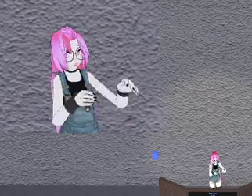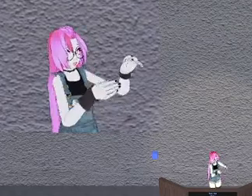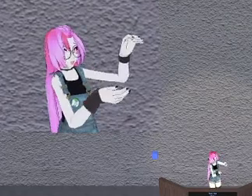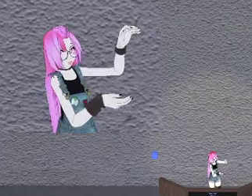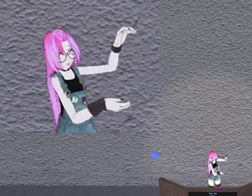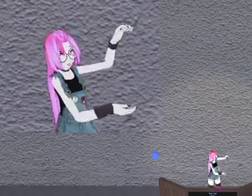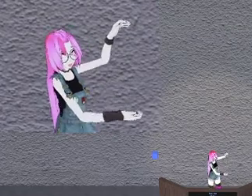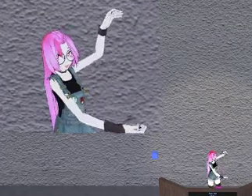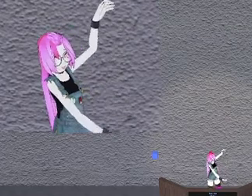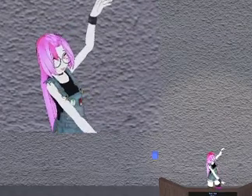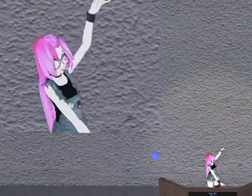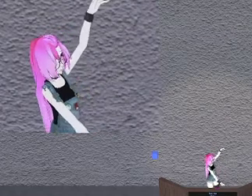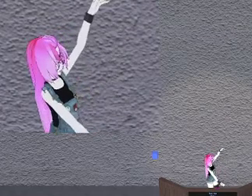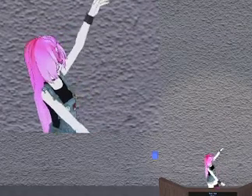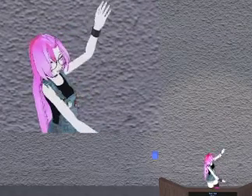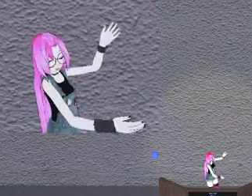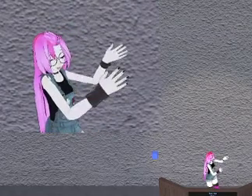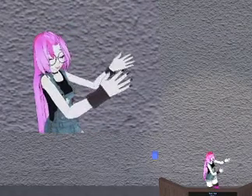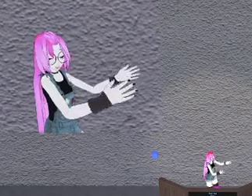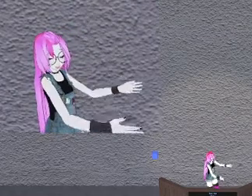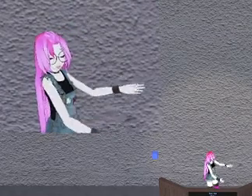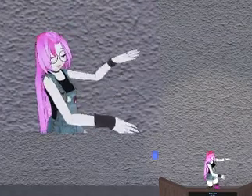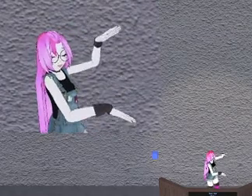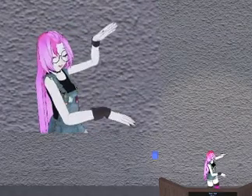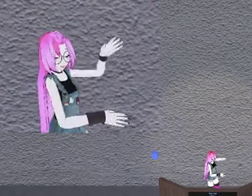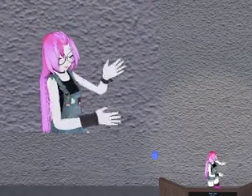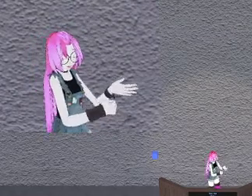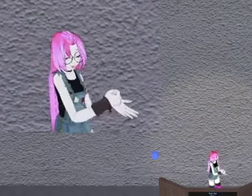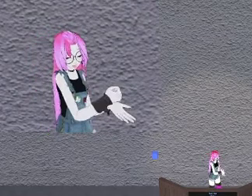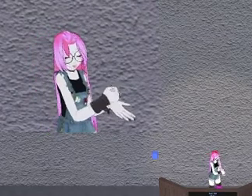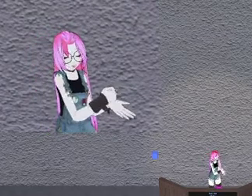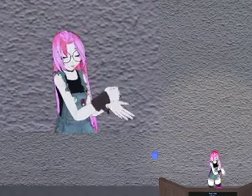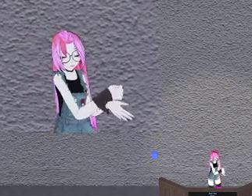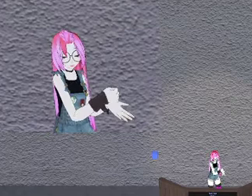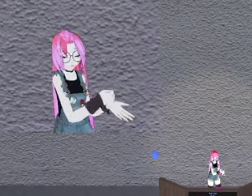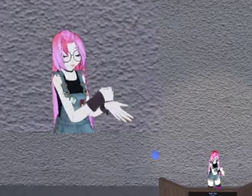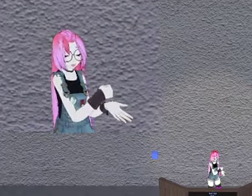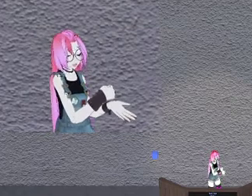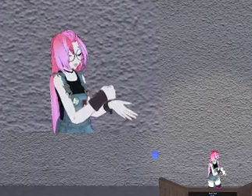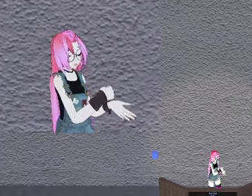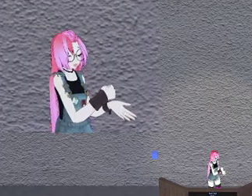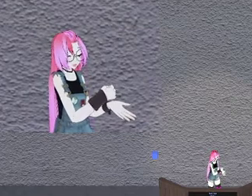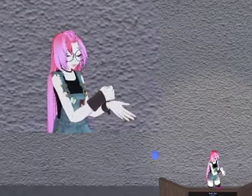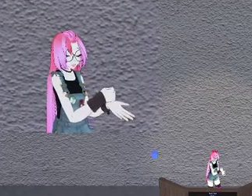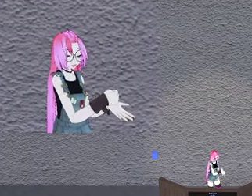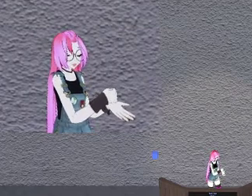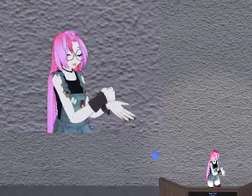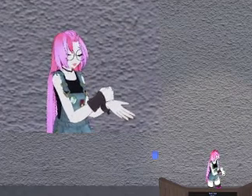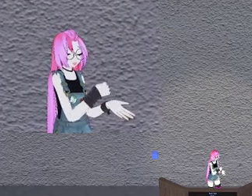if it's one of those like really old time video games, like the big boxes, you could do that. You know,